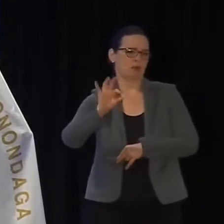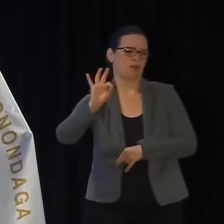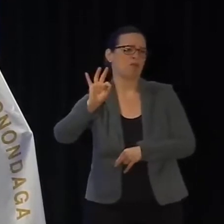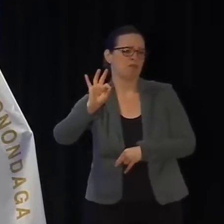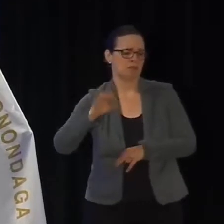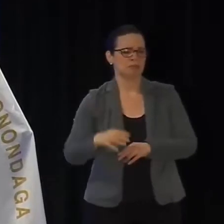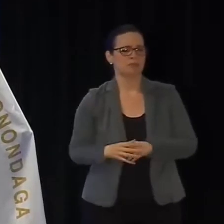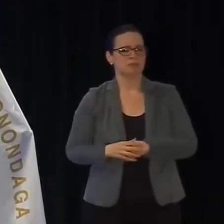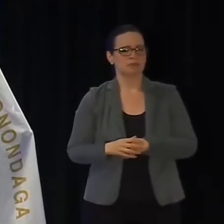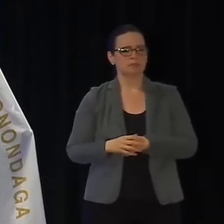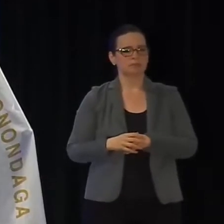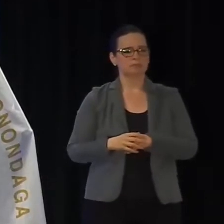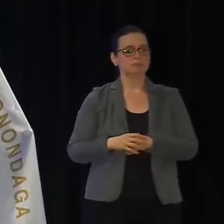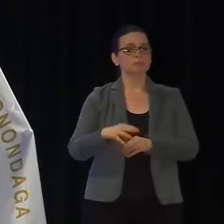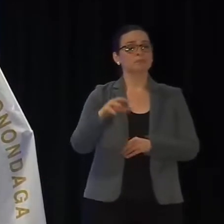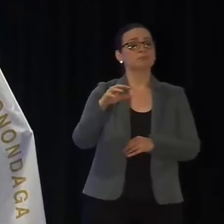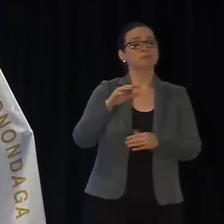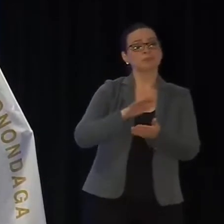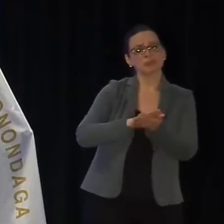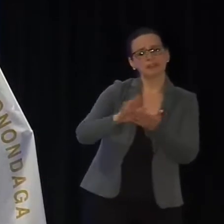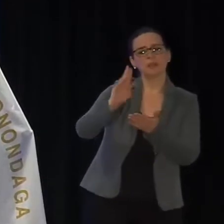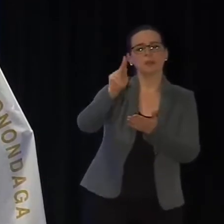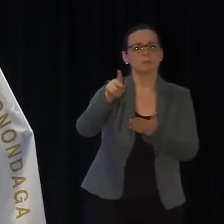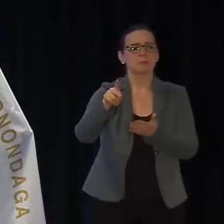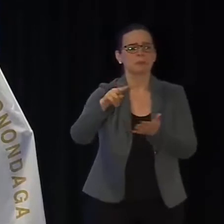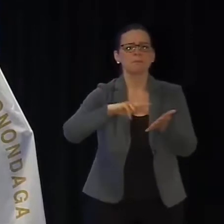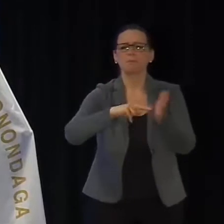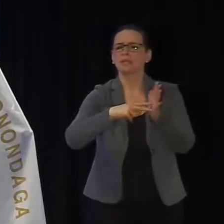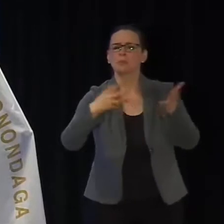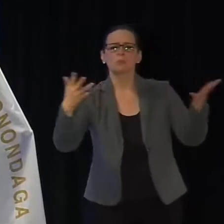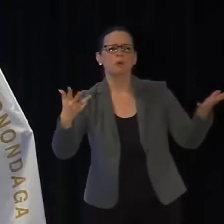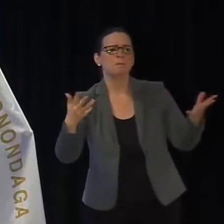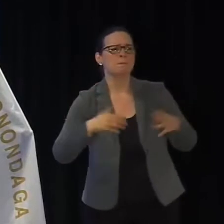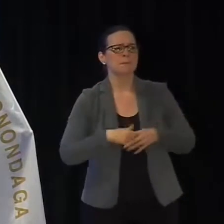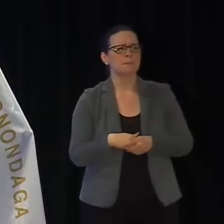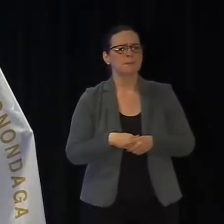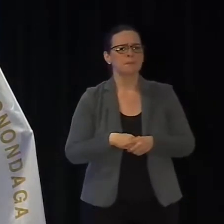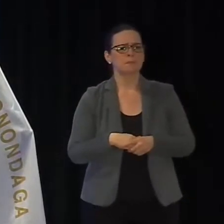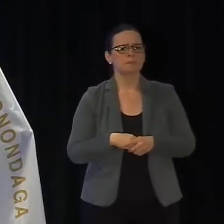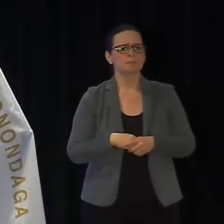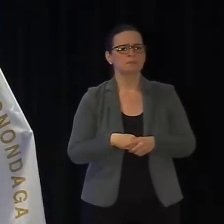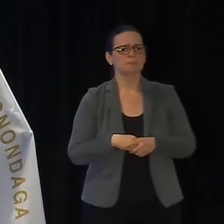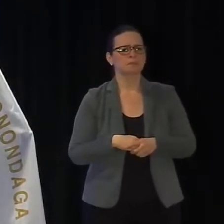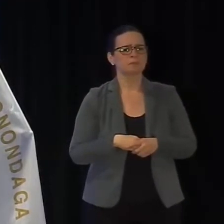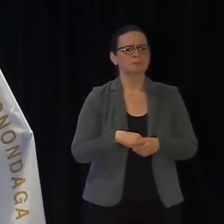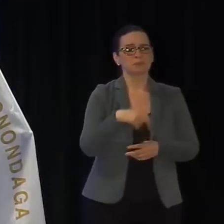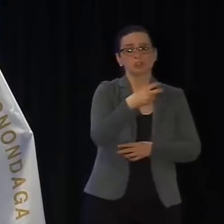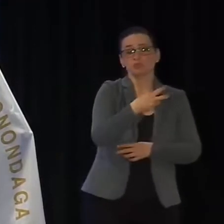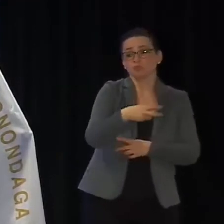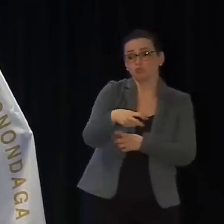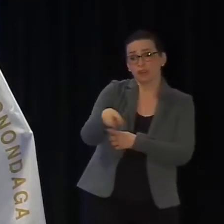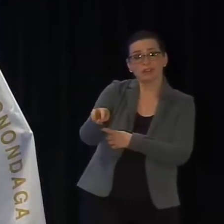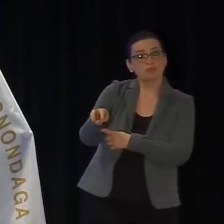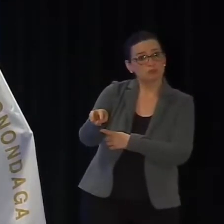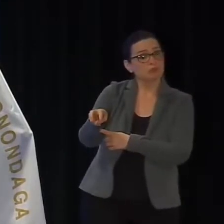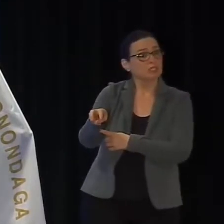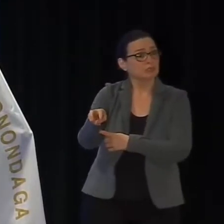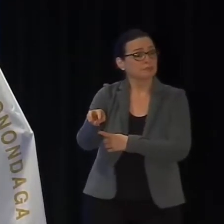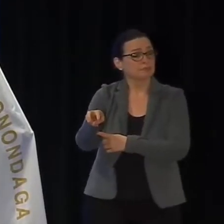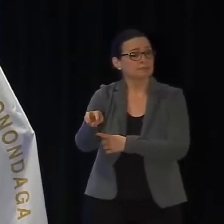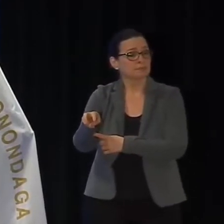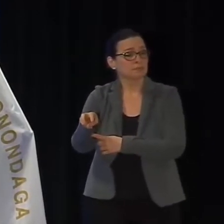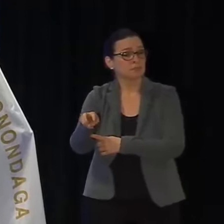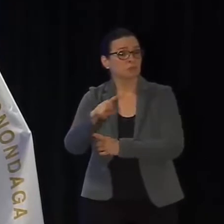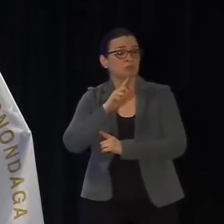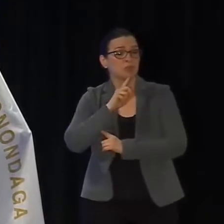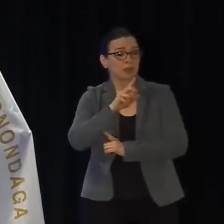does that mean? That means on Mondays we transfer out some of the cases, or we get the transferred out numbers. So it was actually 22 less